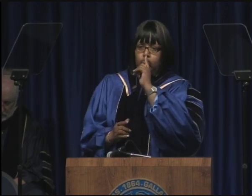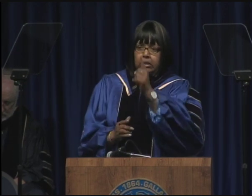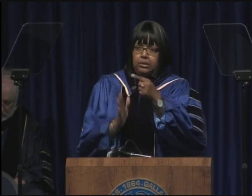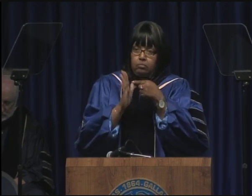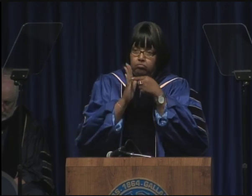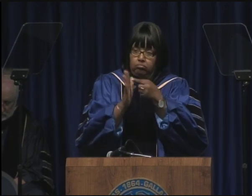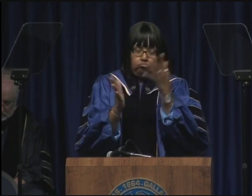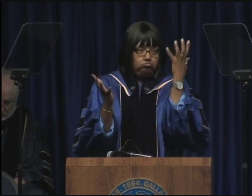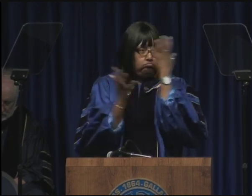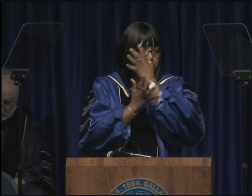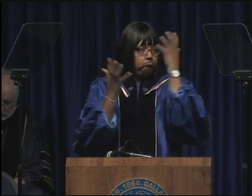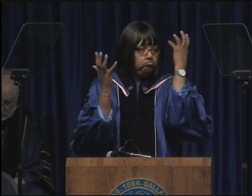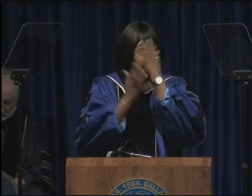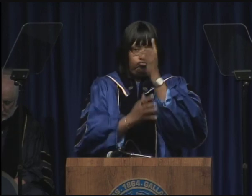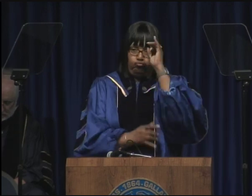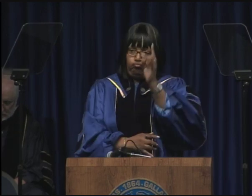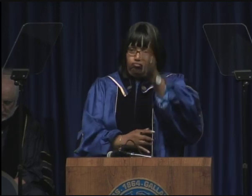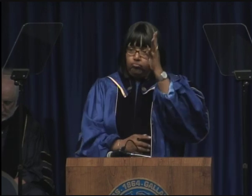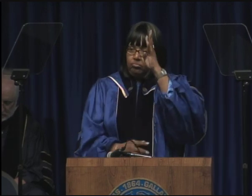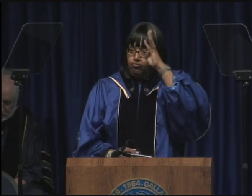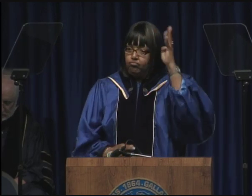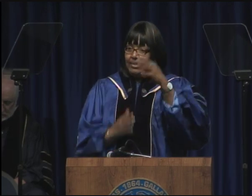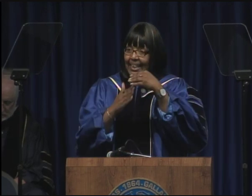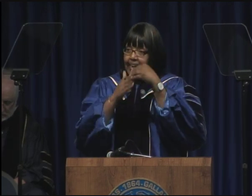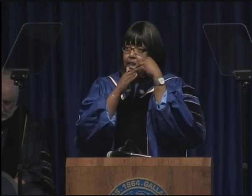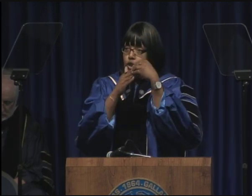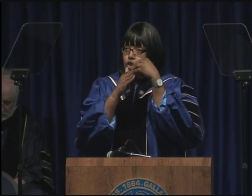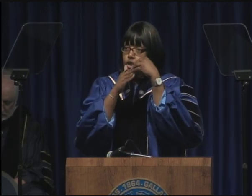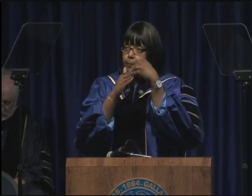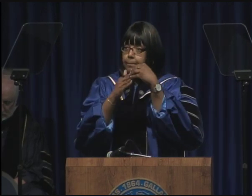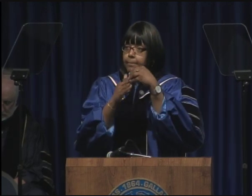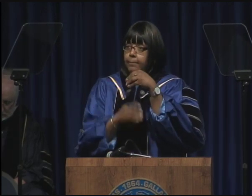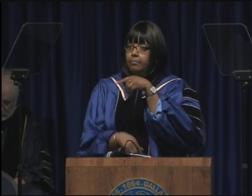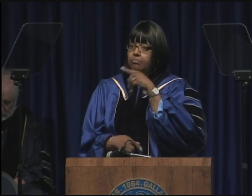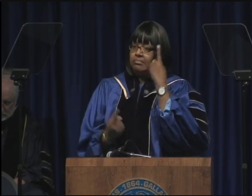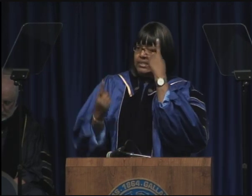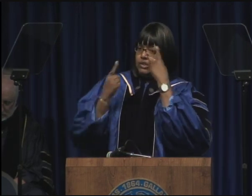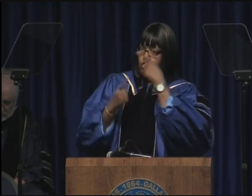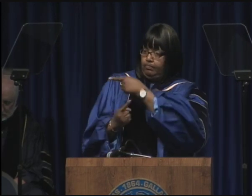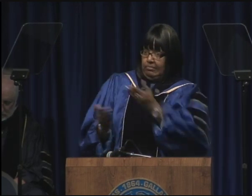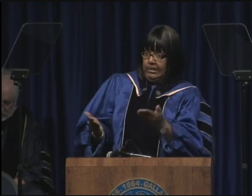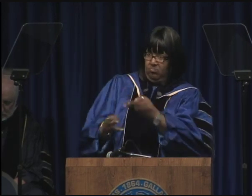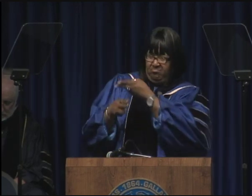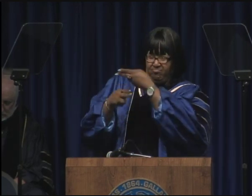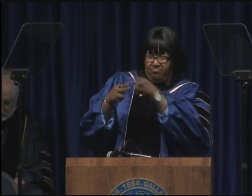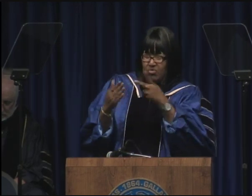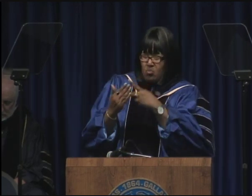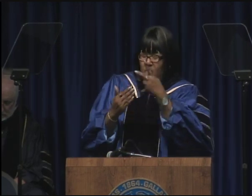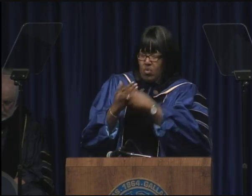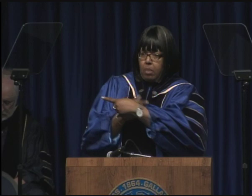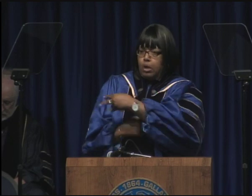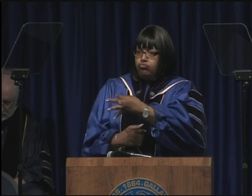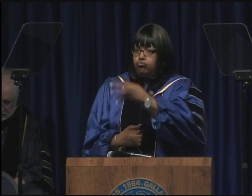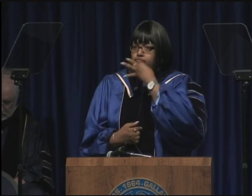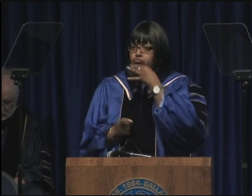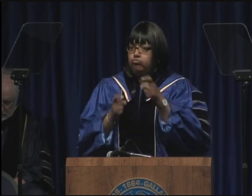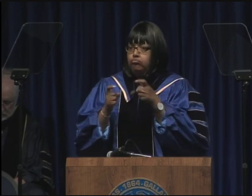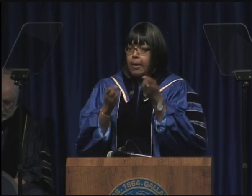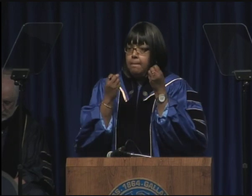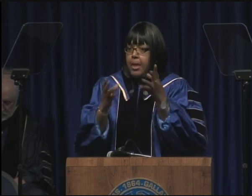has demonstrated dynamic and innovative leadership. Considering her short program, she